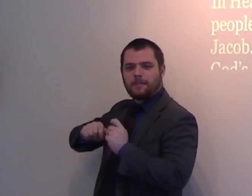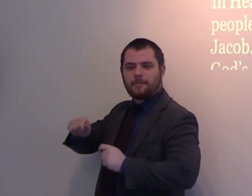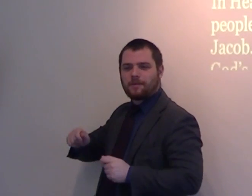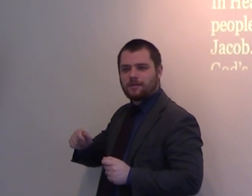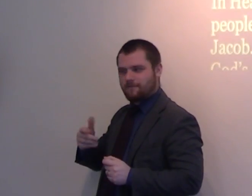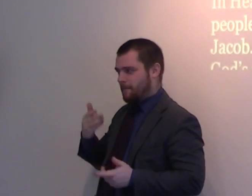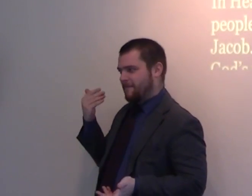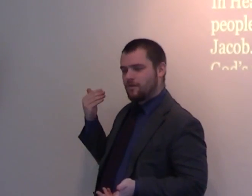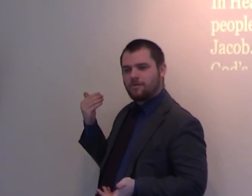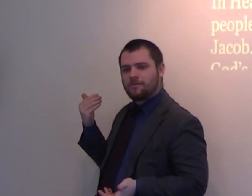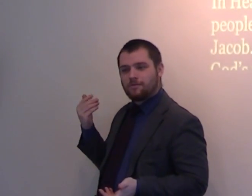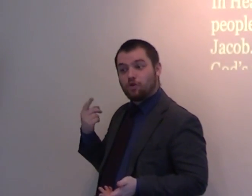I will meet Abraham,